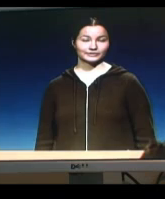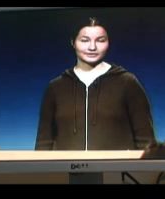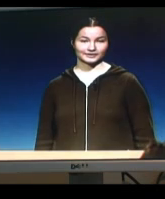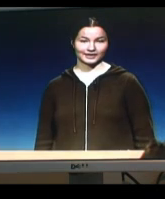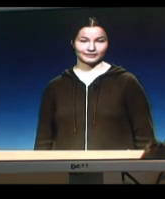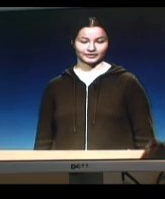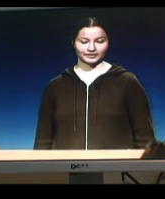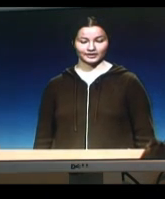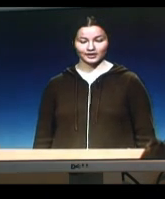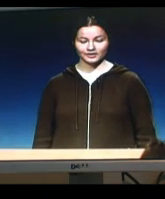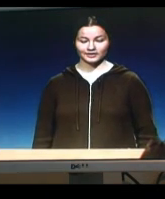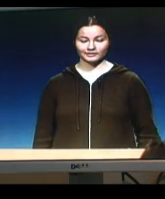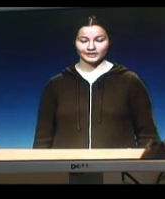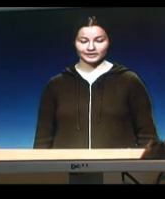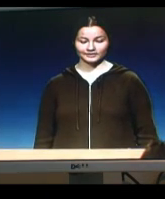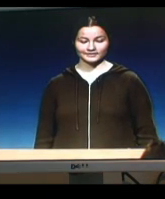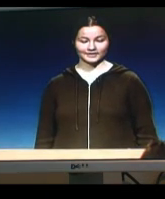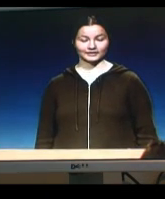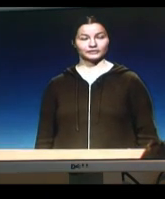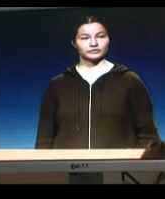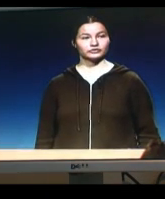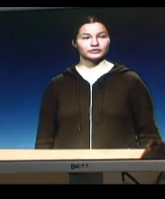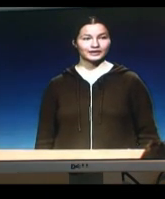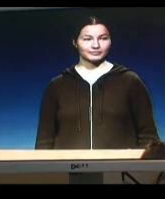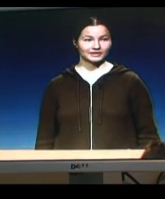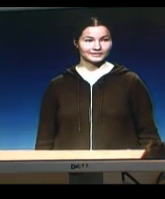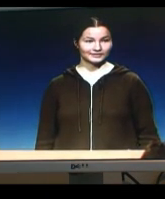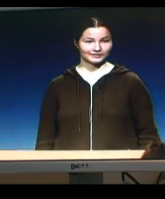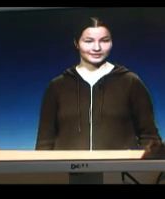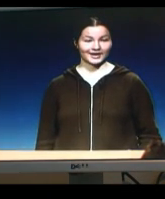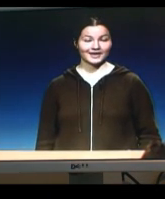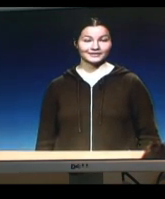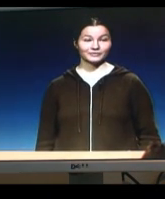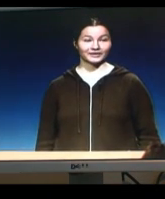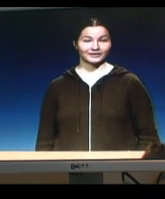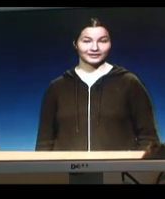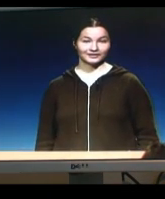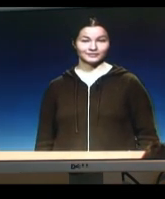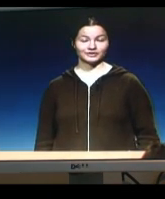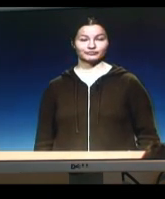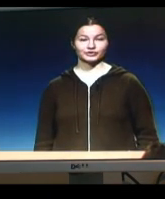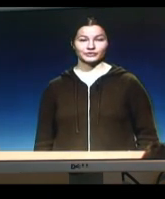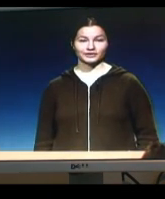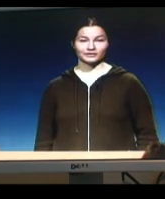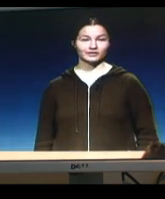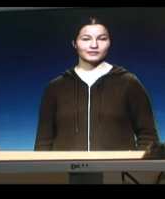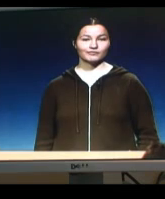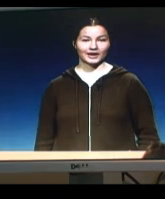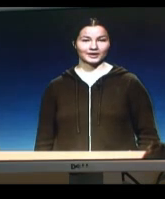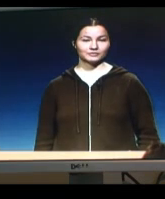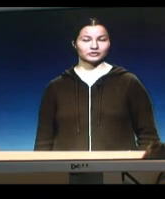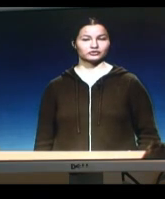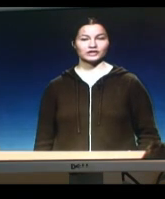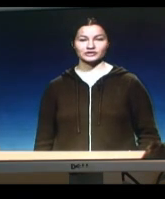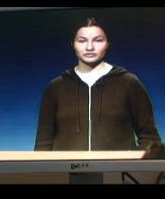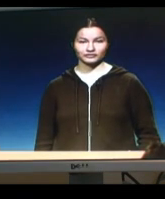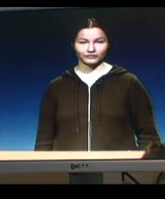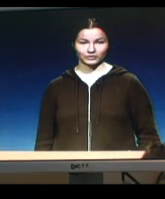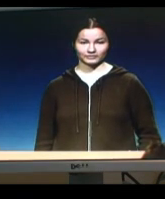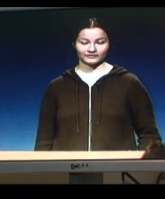Resources Library that American Sign Language should not be considered in any way to be a broken, mimed, or gestural form of